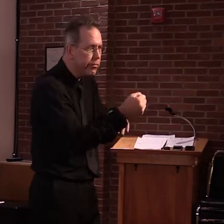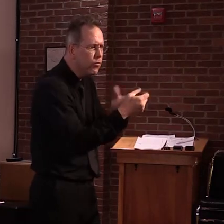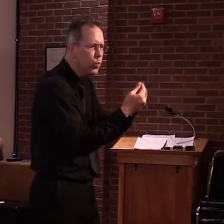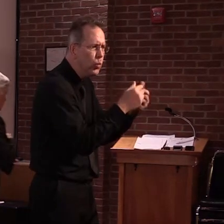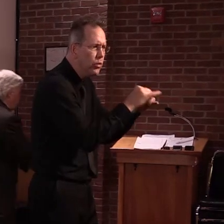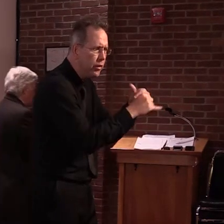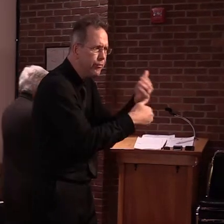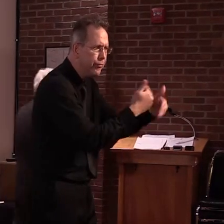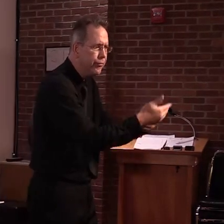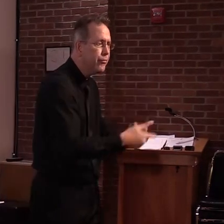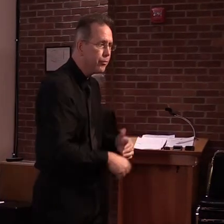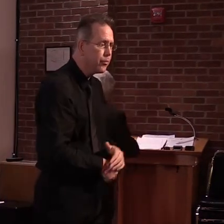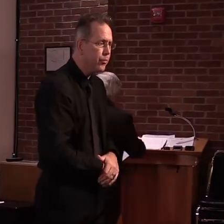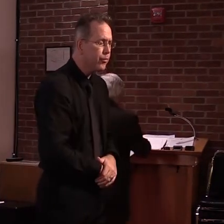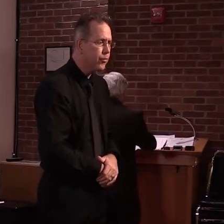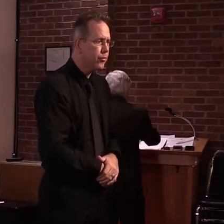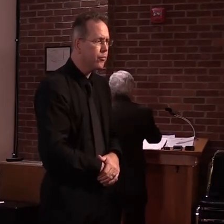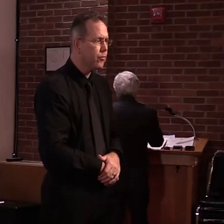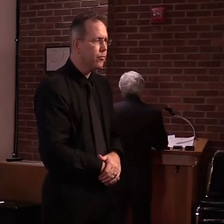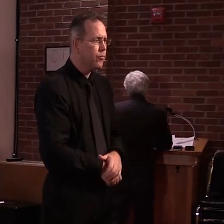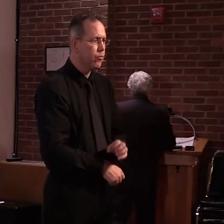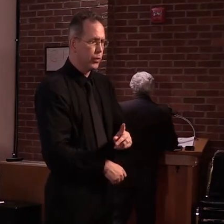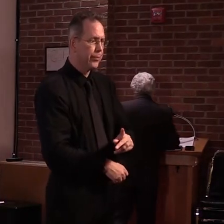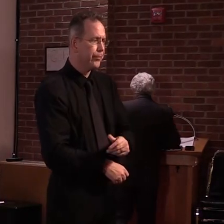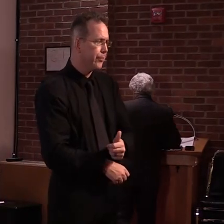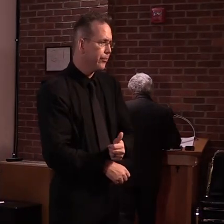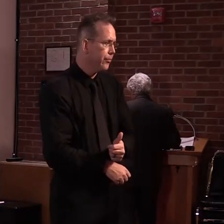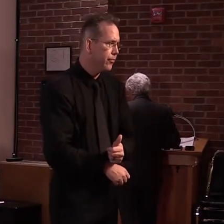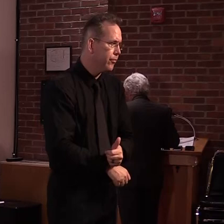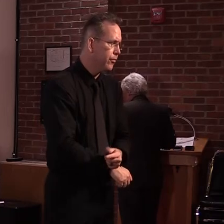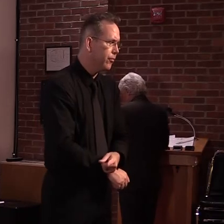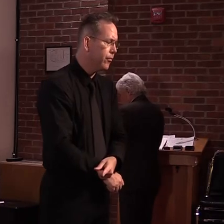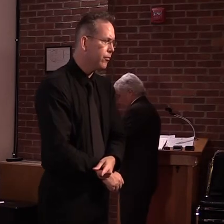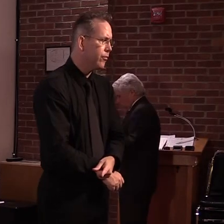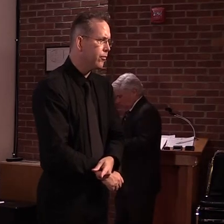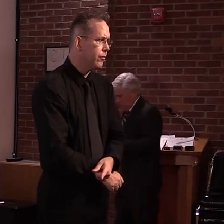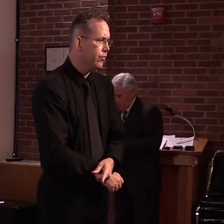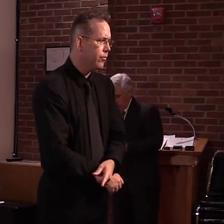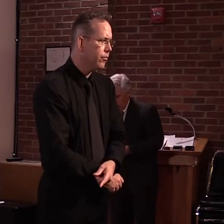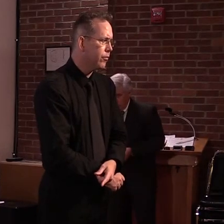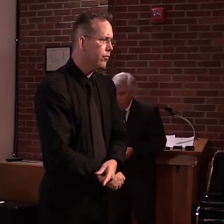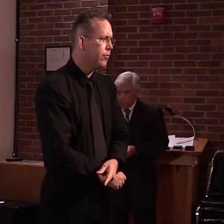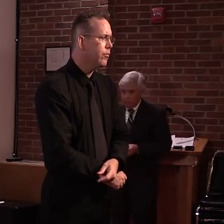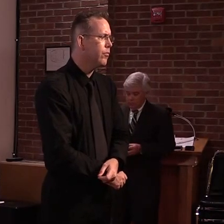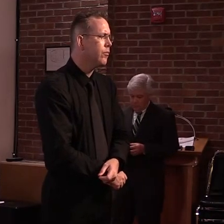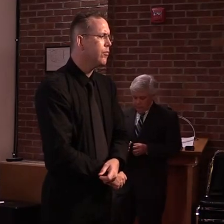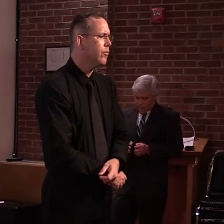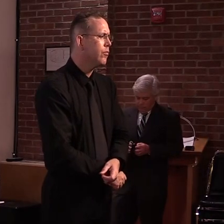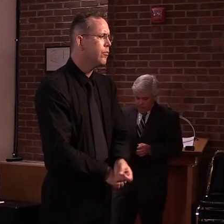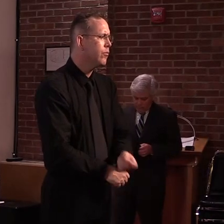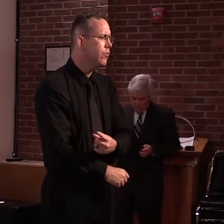Ann Wallace Allen, VT Digger. Hi, I think this is a question for Secretary Curley.